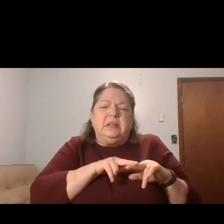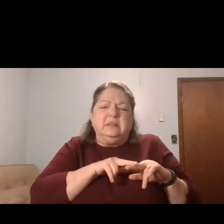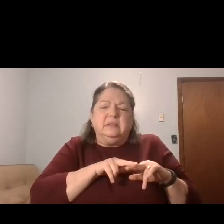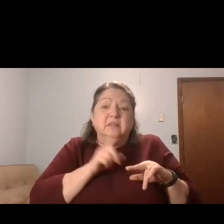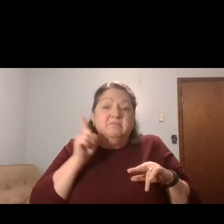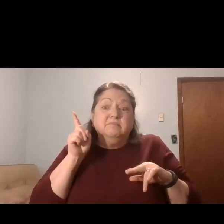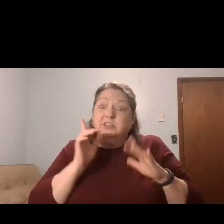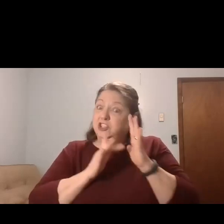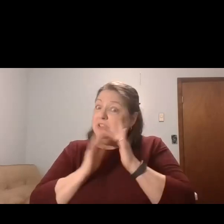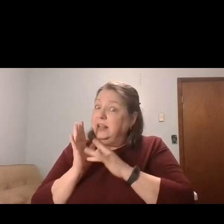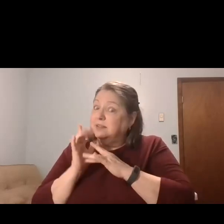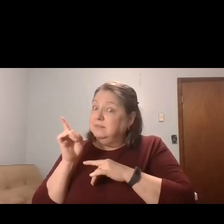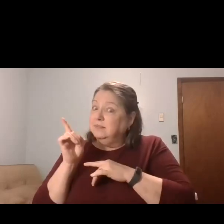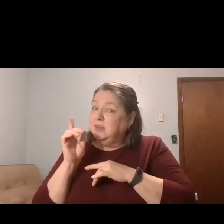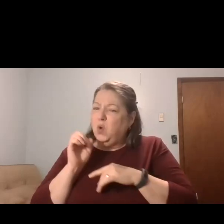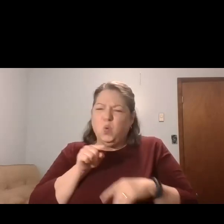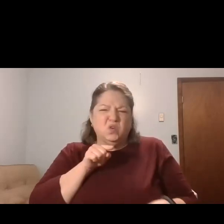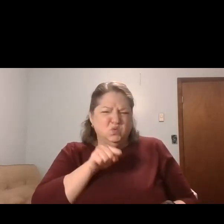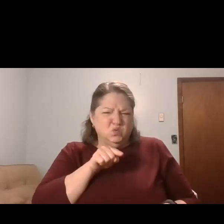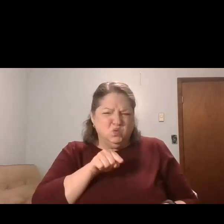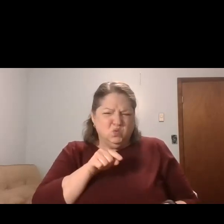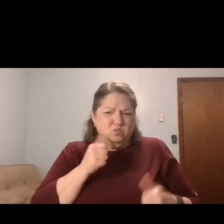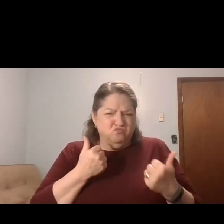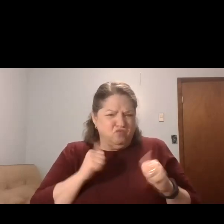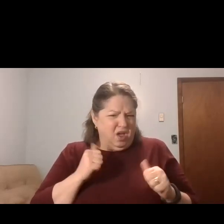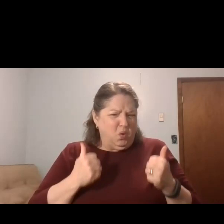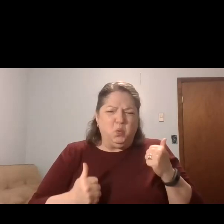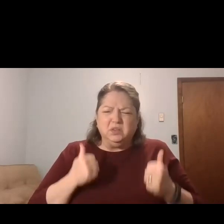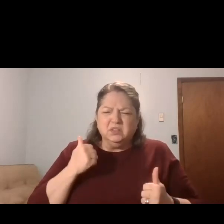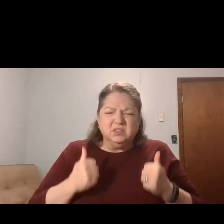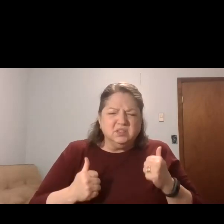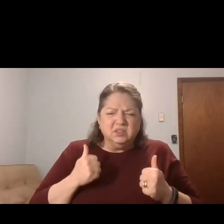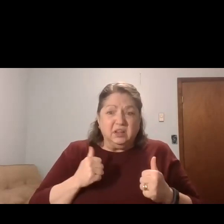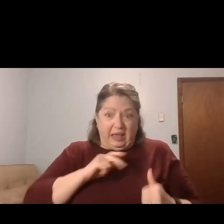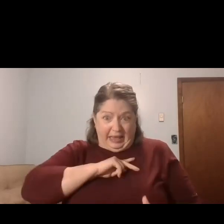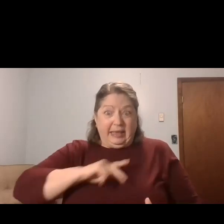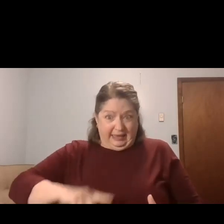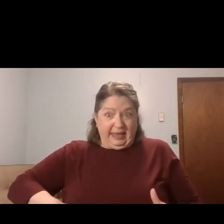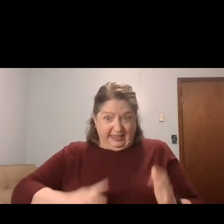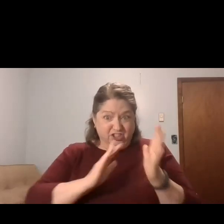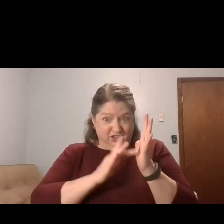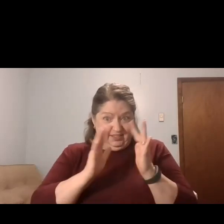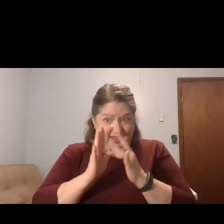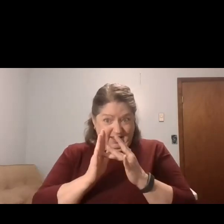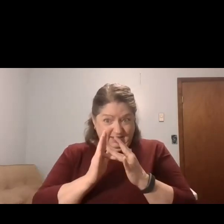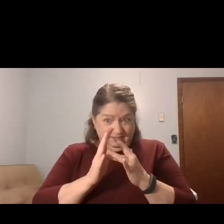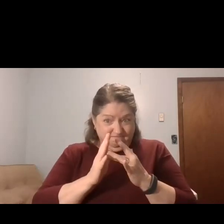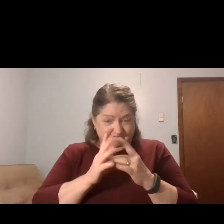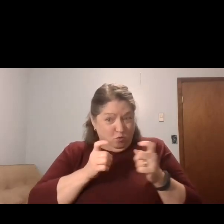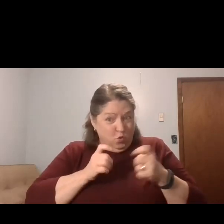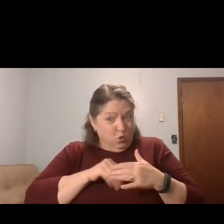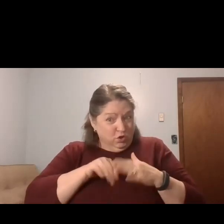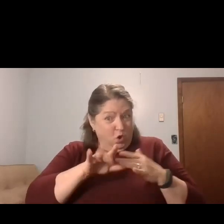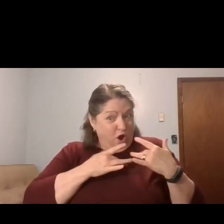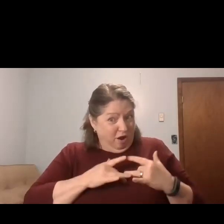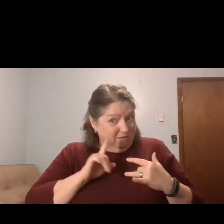life? Is it King Jesus? Is it King Jesus? In fact, let me just let you know that